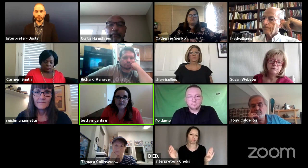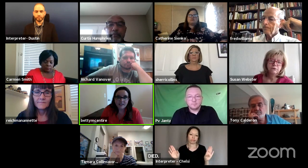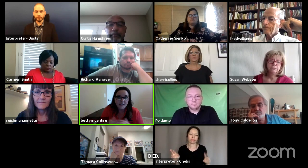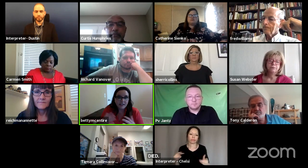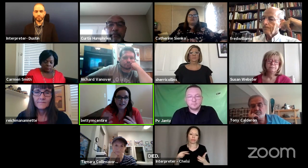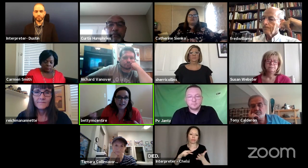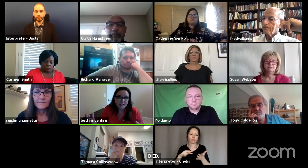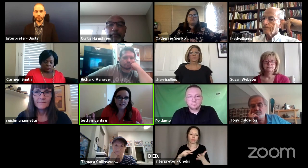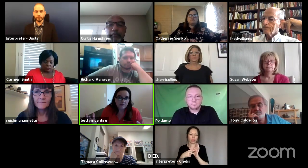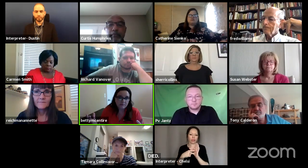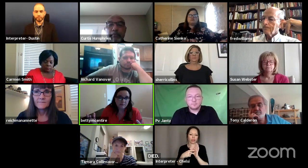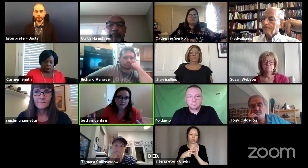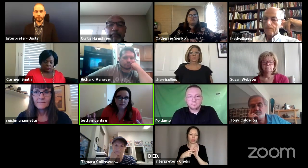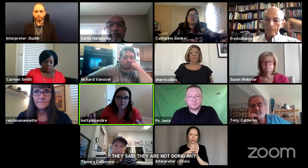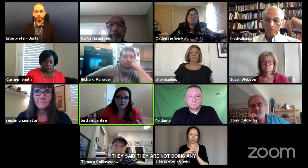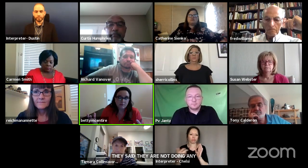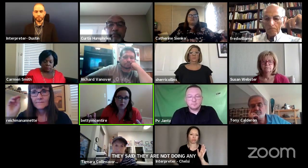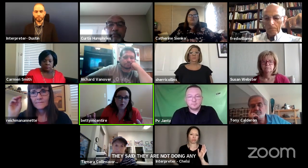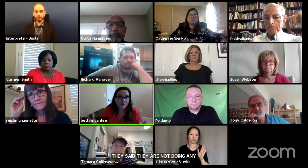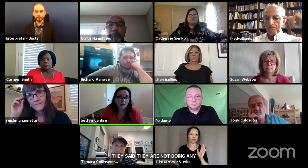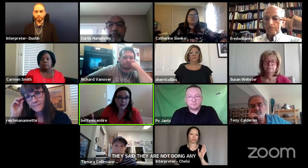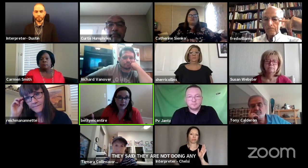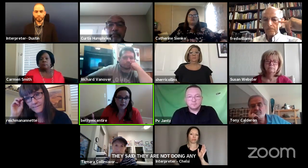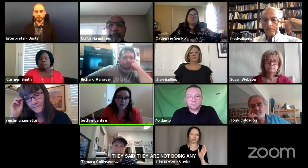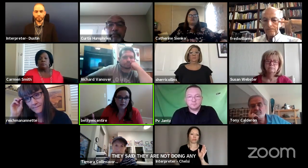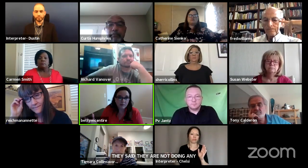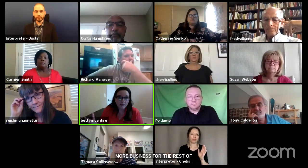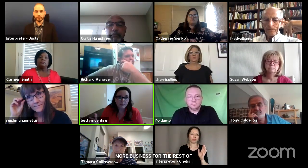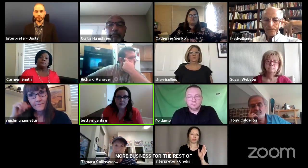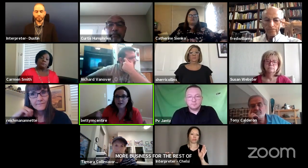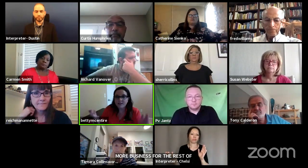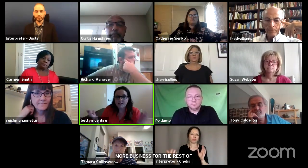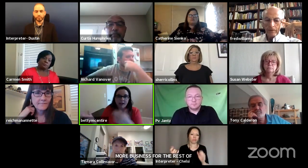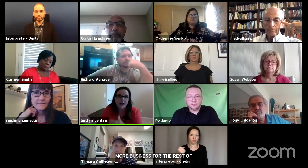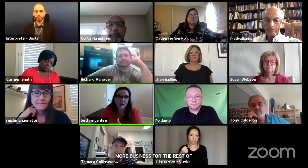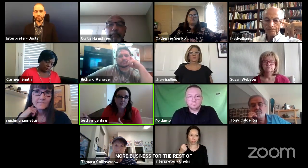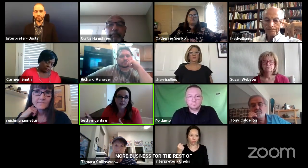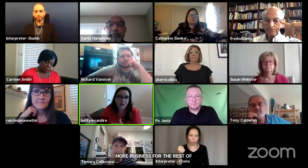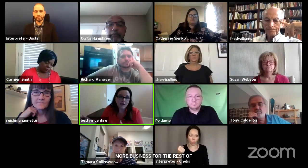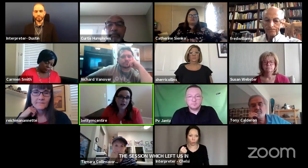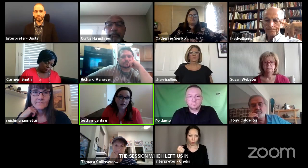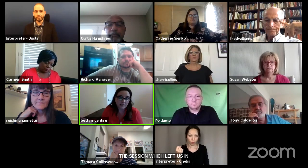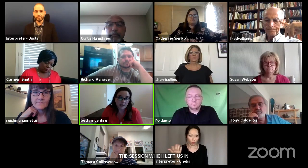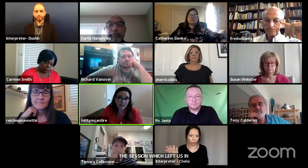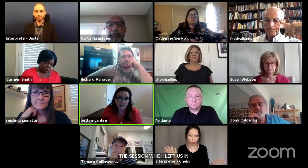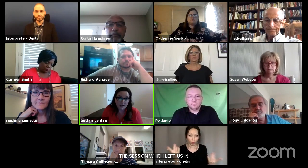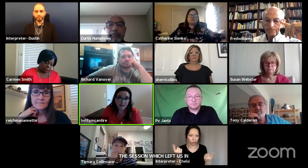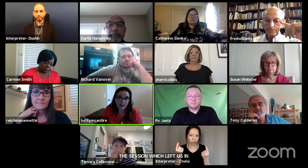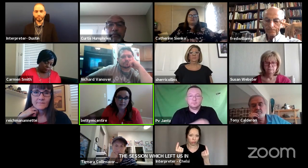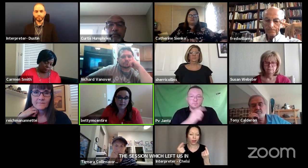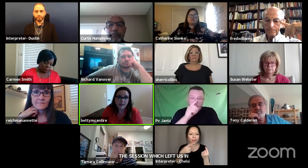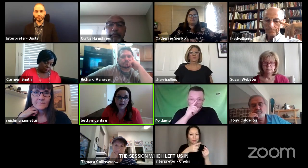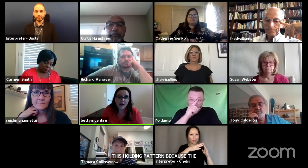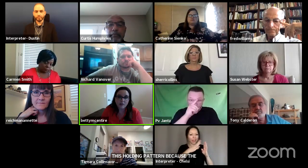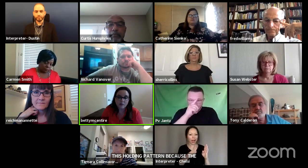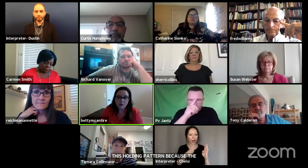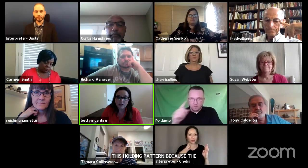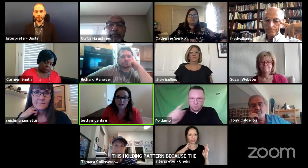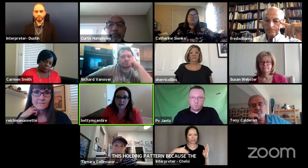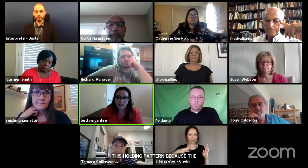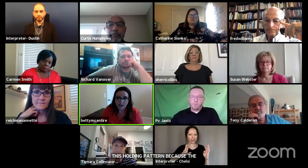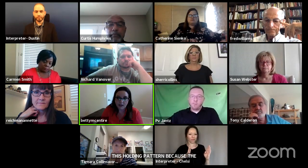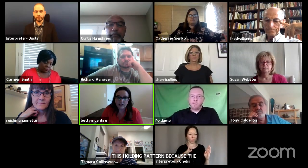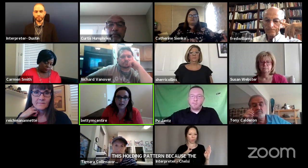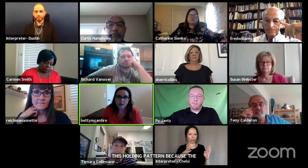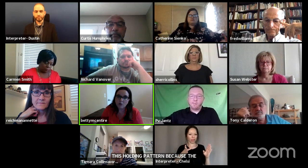left us in this holding pattern because the House had not signee died yet. And the House